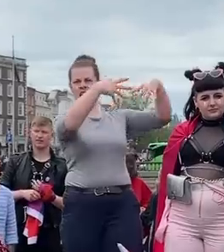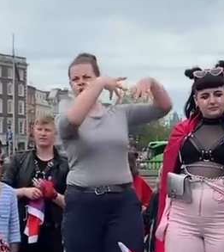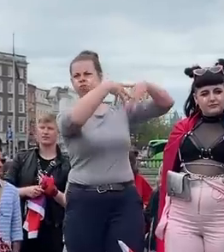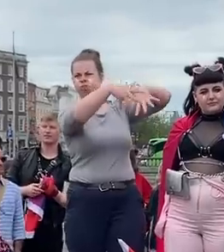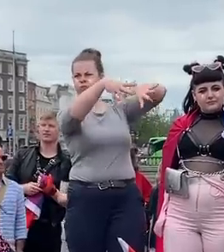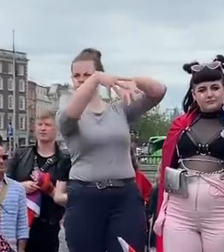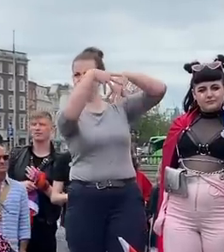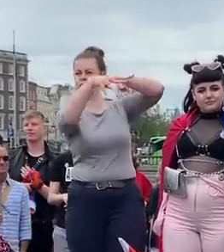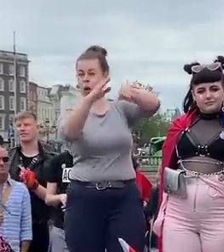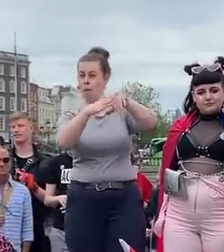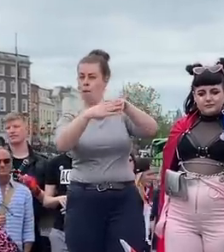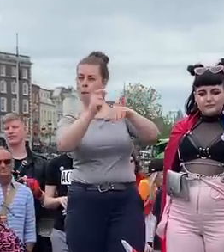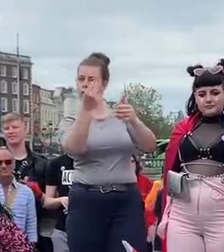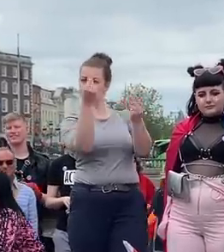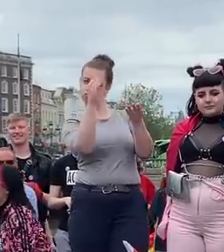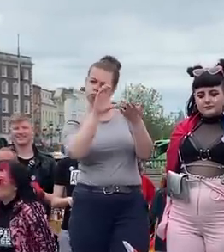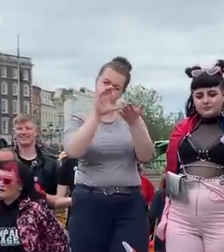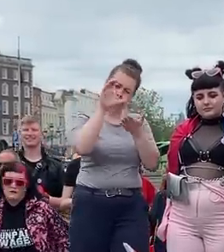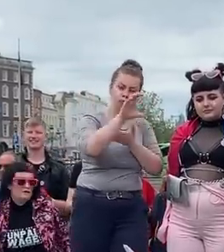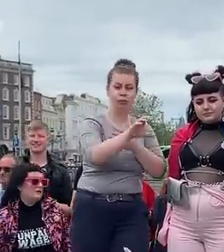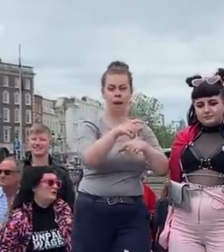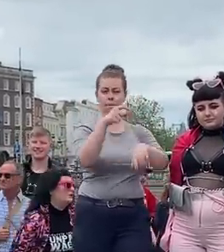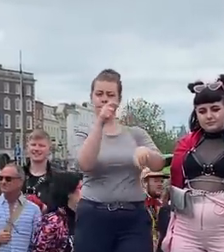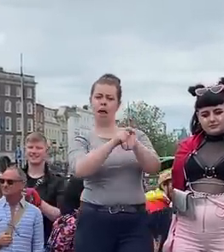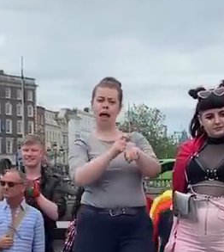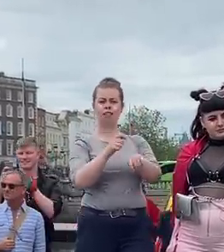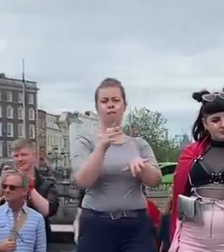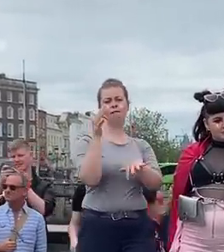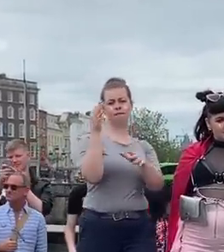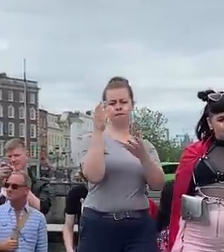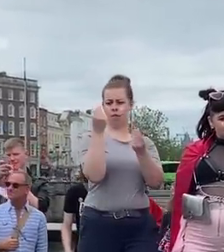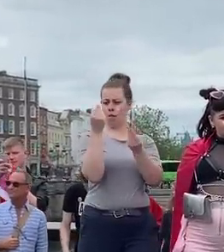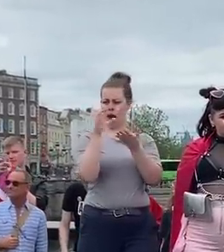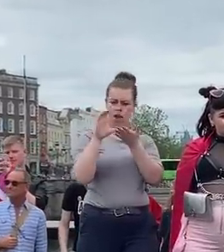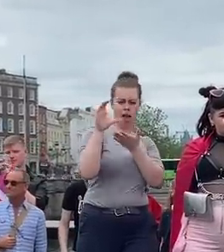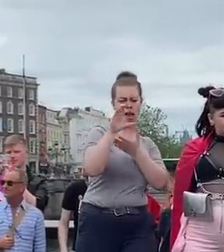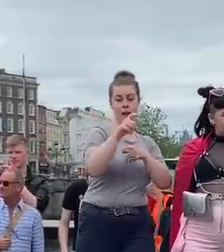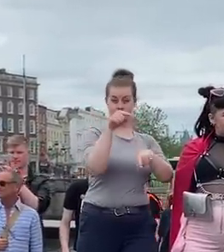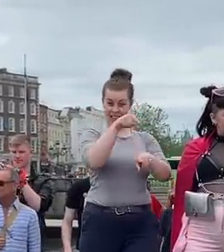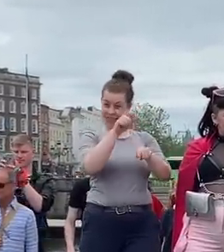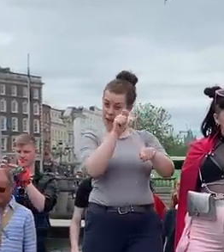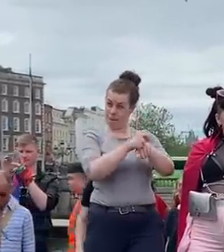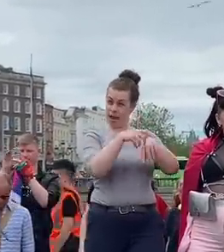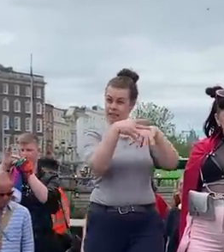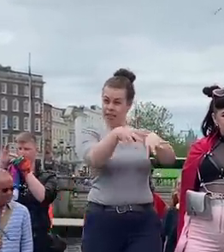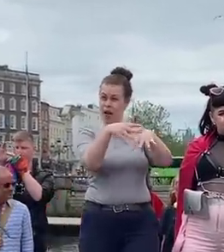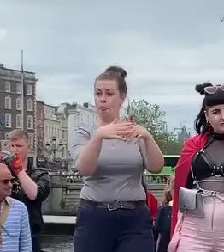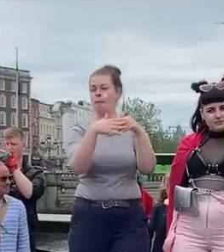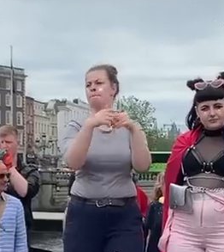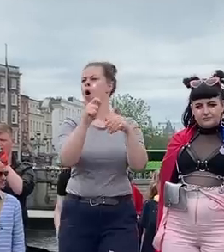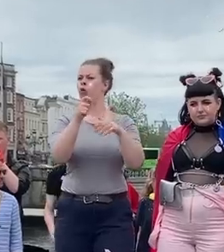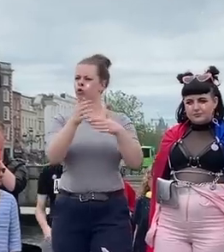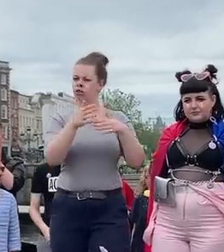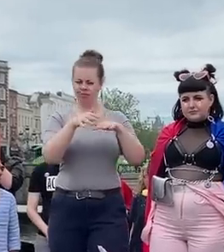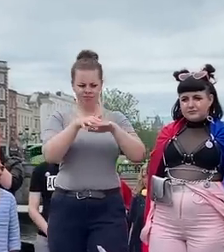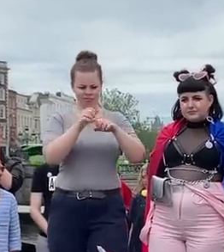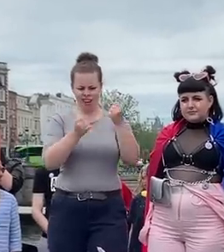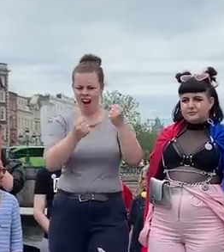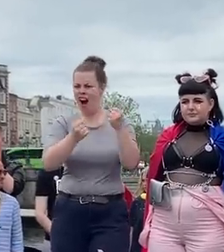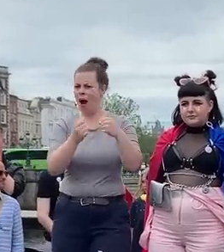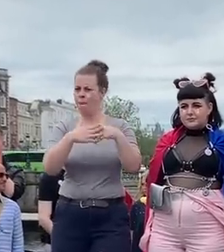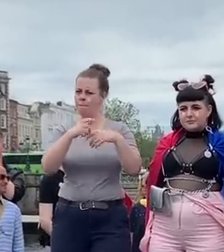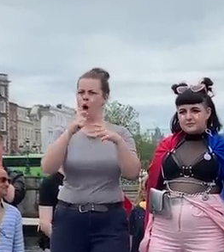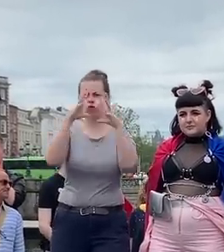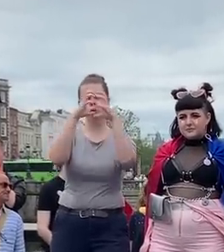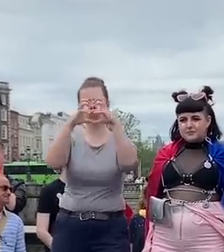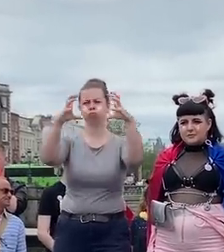Pride, the most glamorous Pride, the best funded Pride, the Pride with the most balloons,